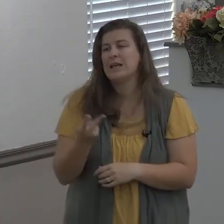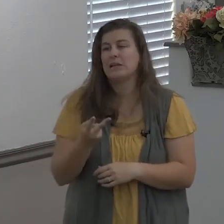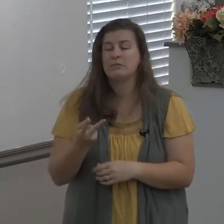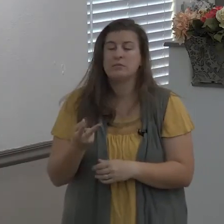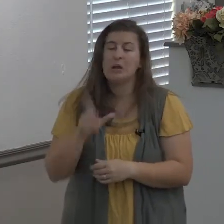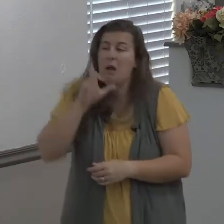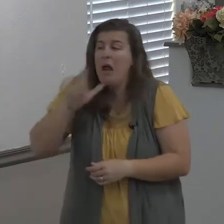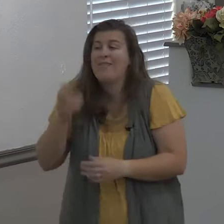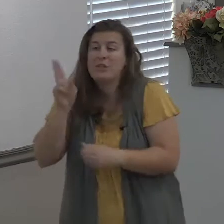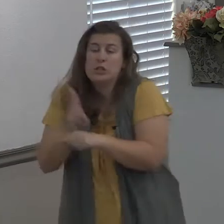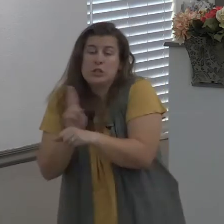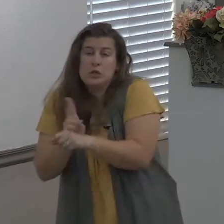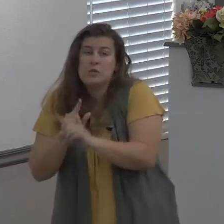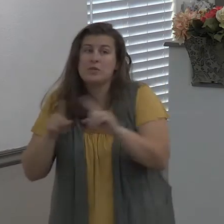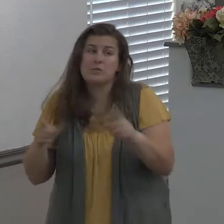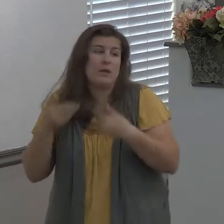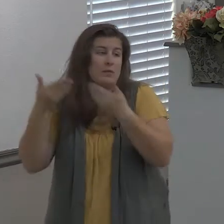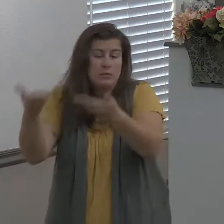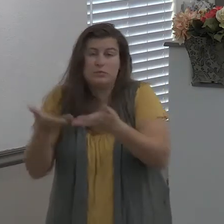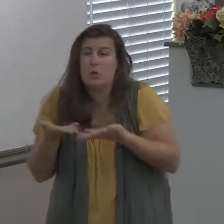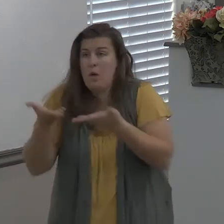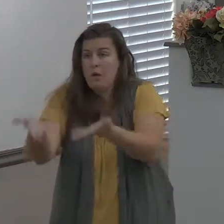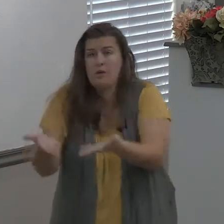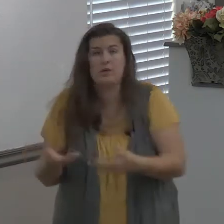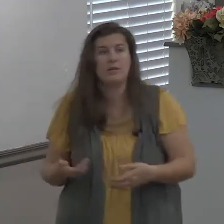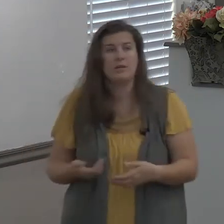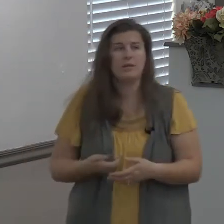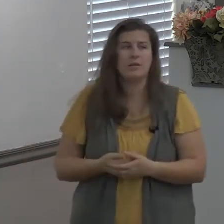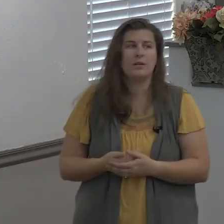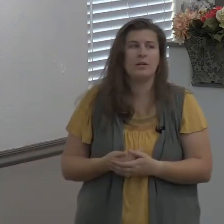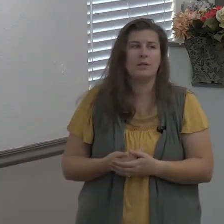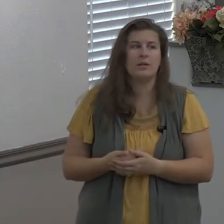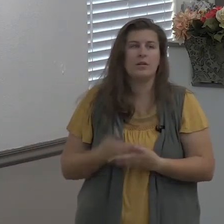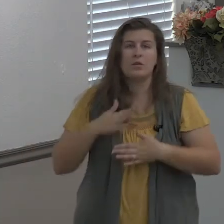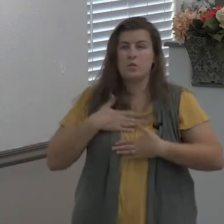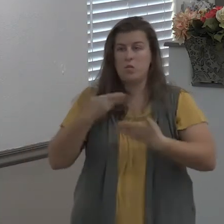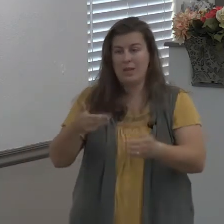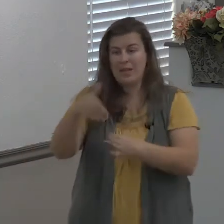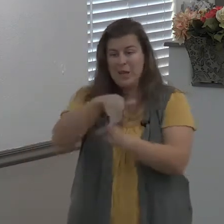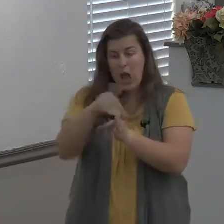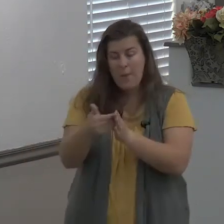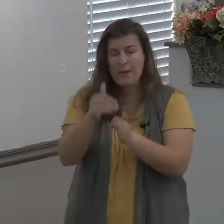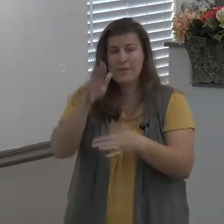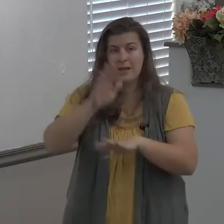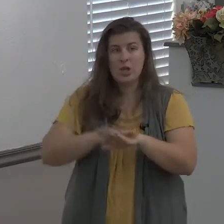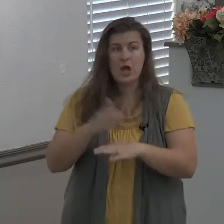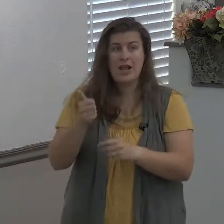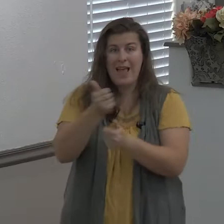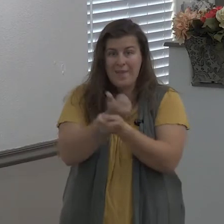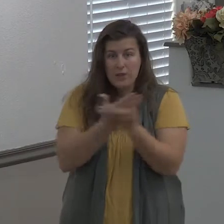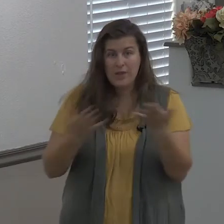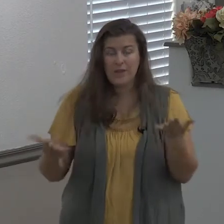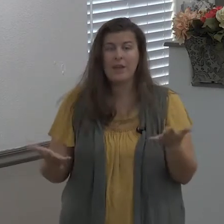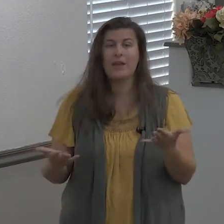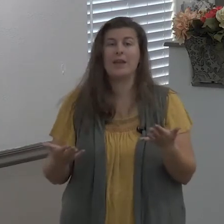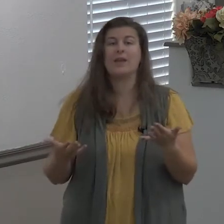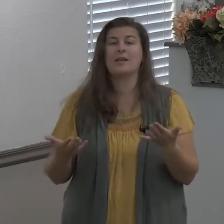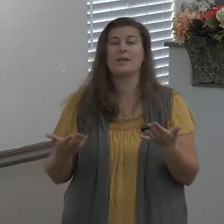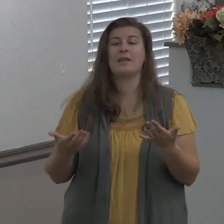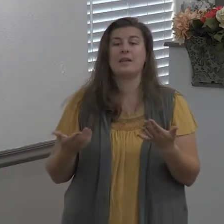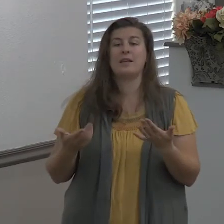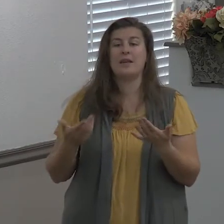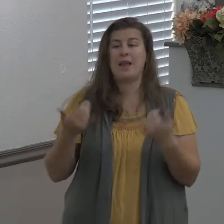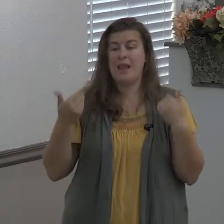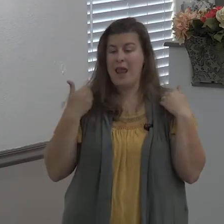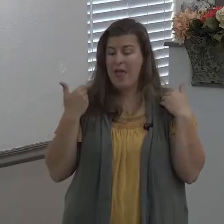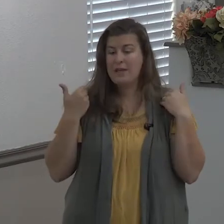anyone has ever seen. You can have them, or if you don't want them, it's okay. You don't have to have them. I mean, he was willing to just compromise